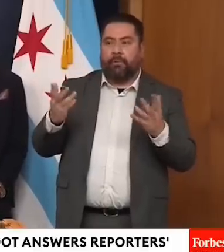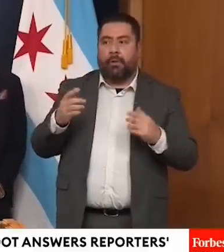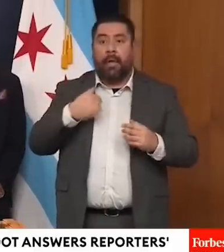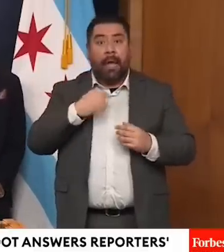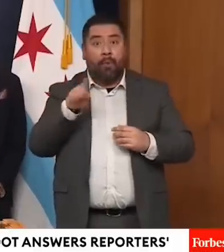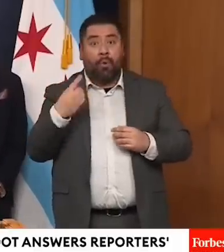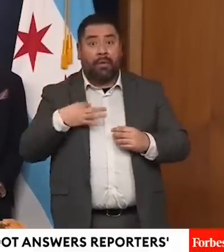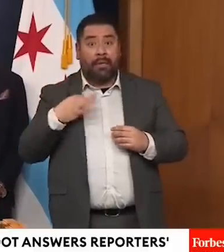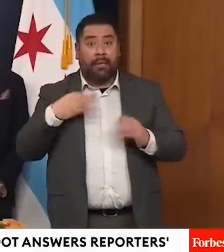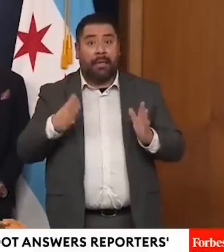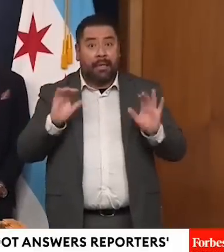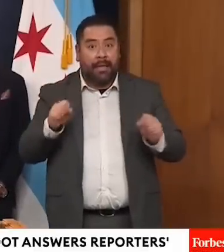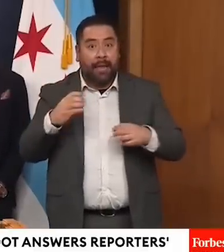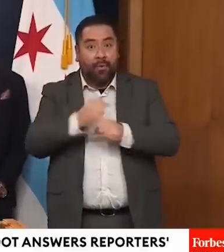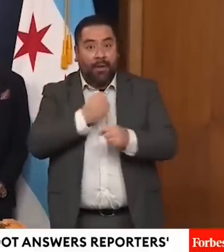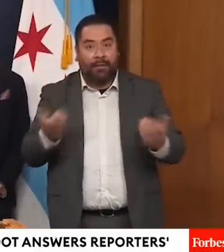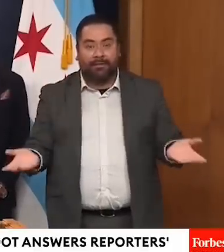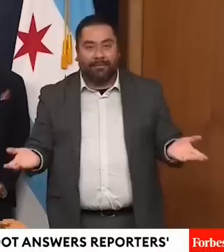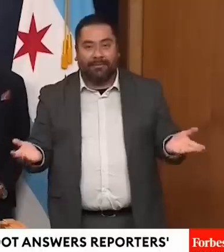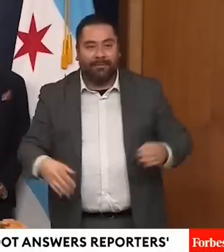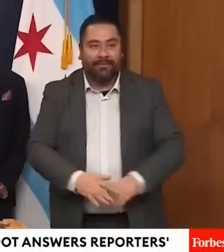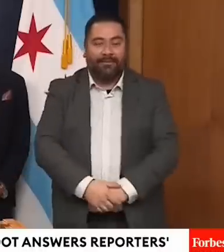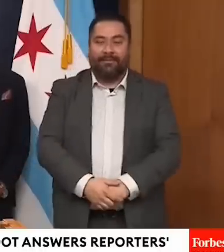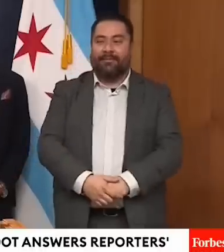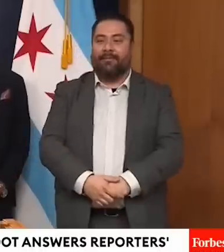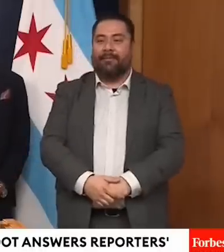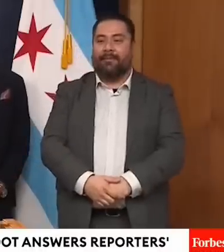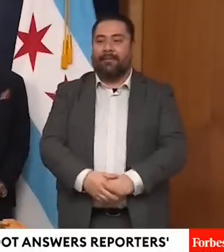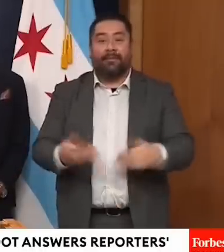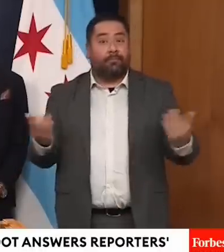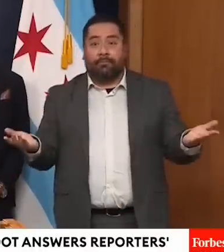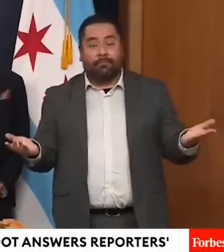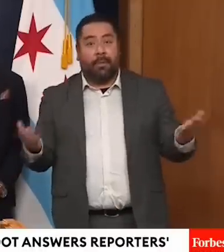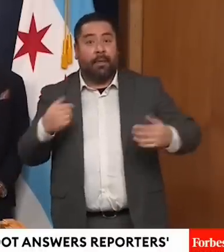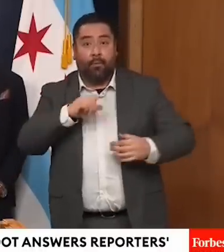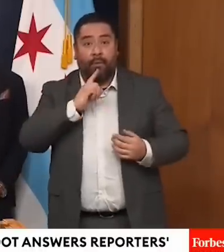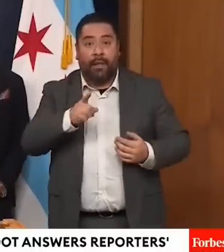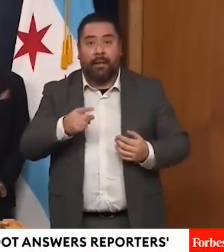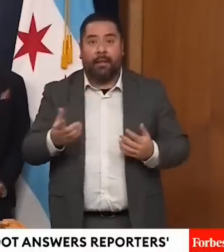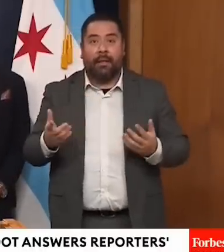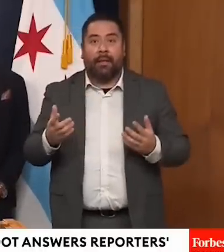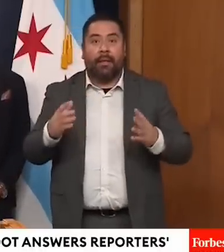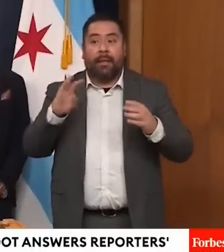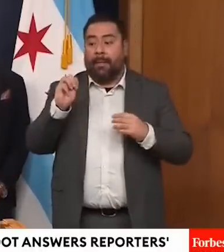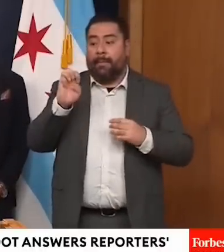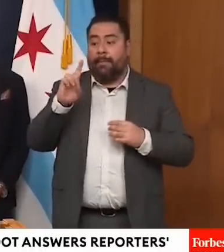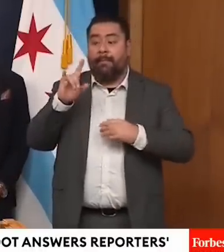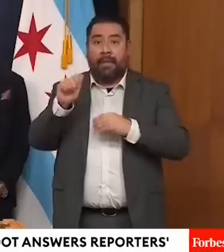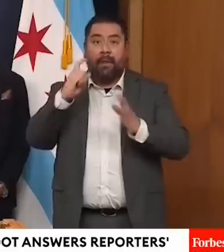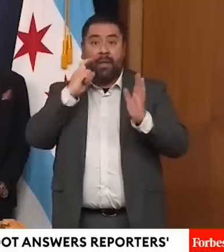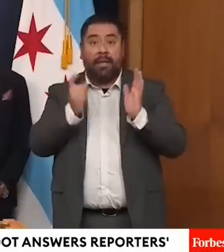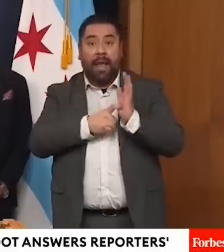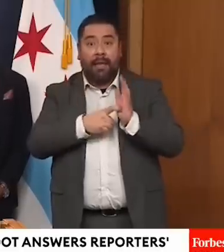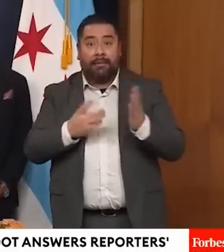the only candidate that can win. That's a fact. So the fact that a media outlet has recognized